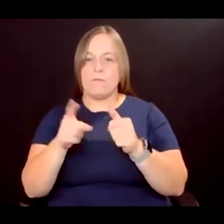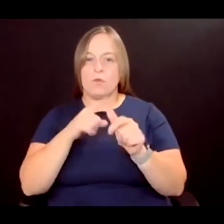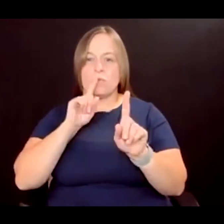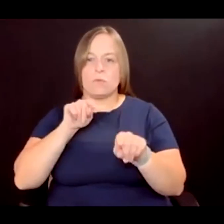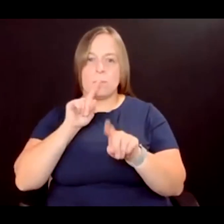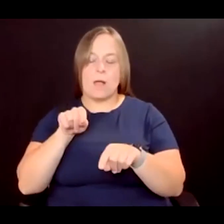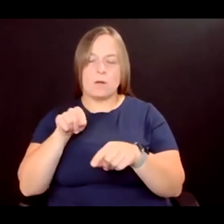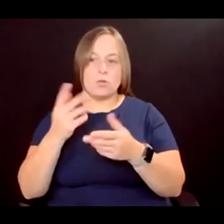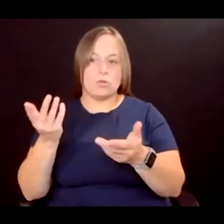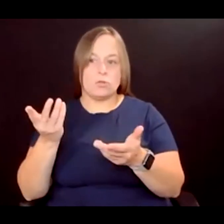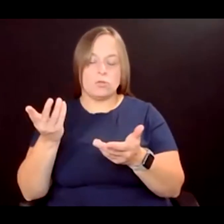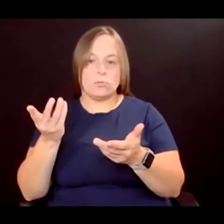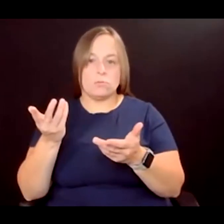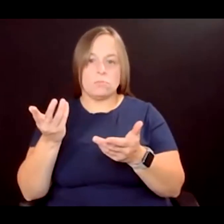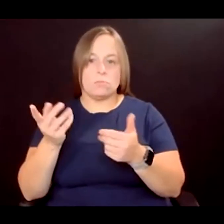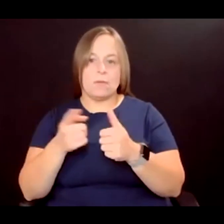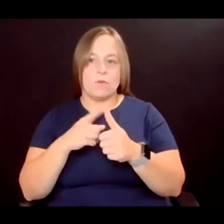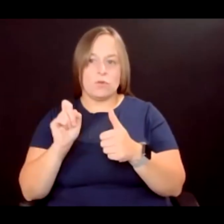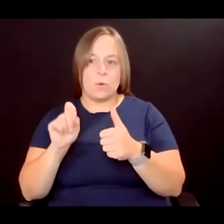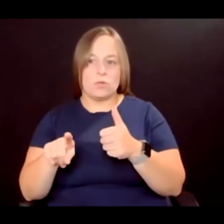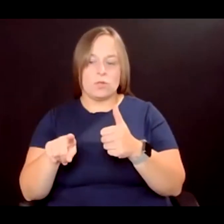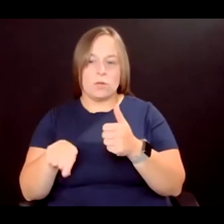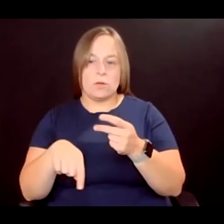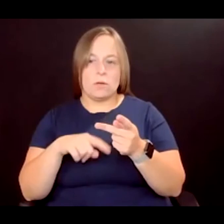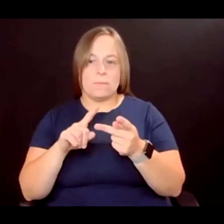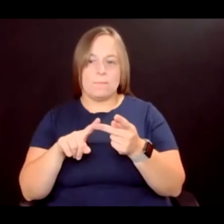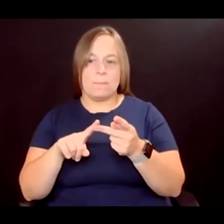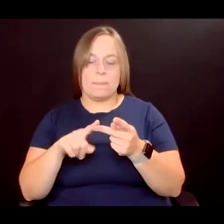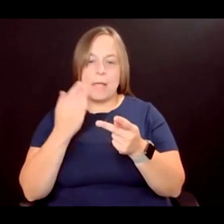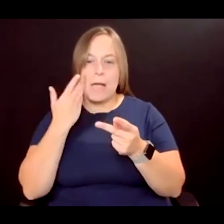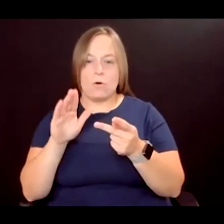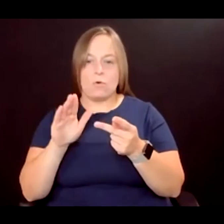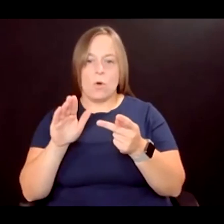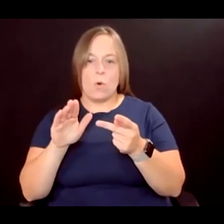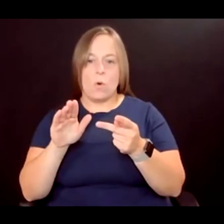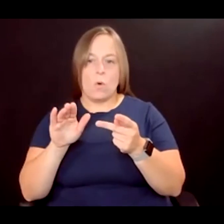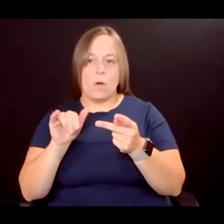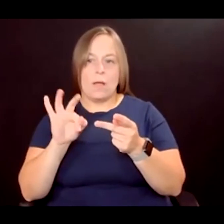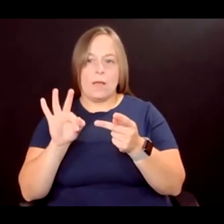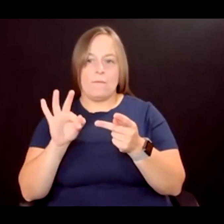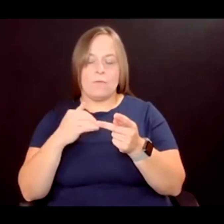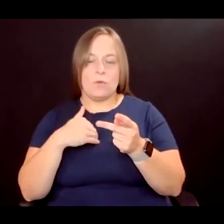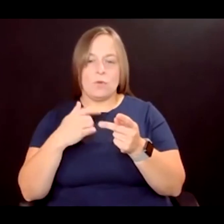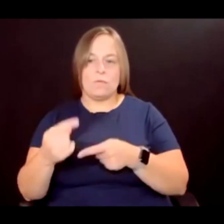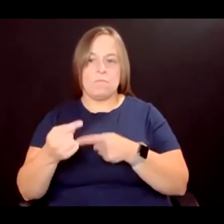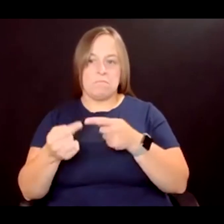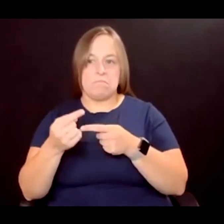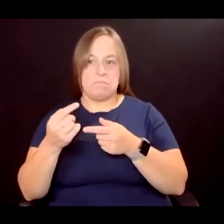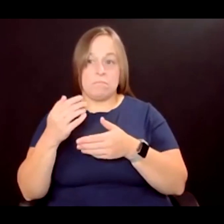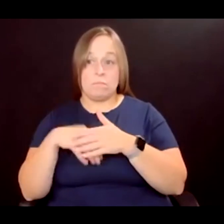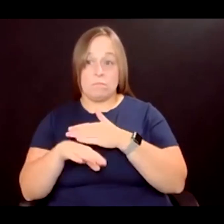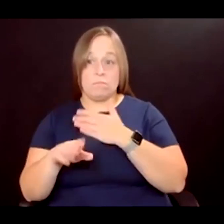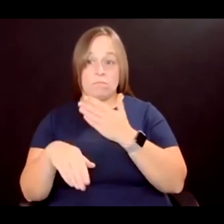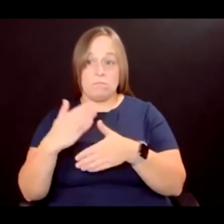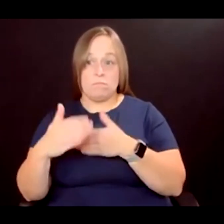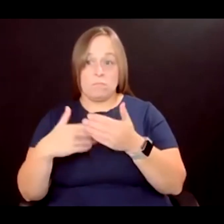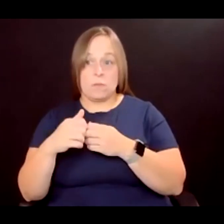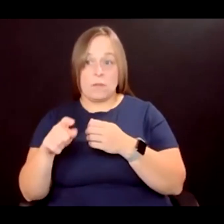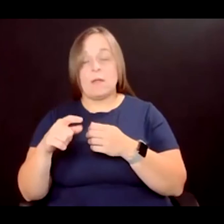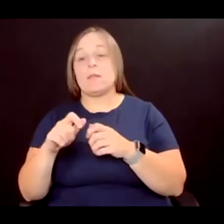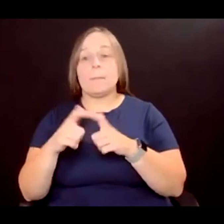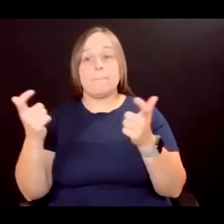But if they are able to produce a workforce that can work from home, why not? Why not say to them, look, we can